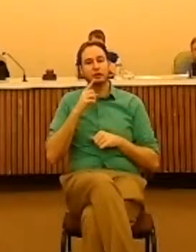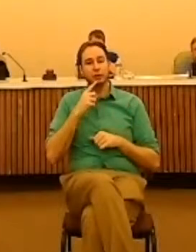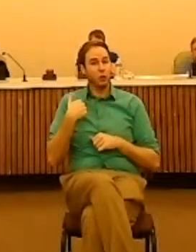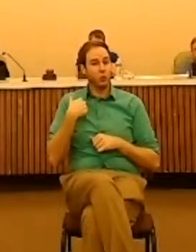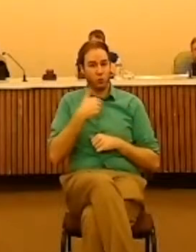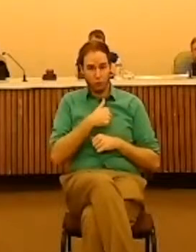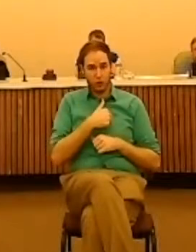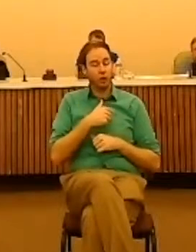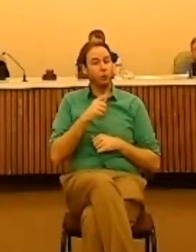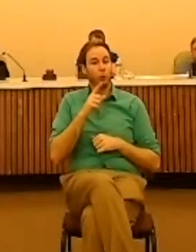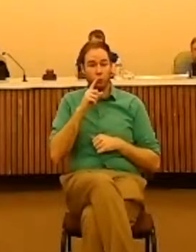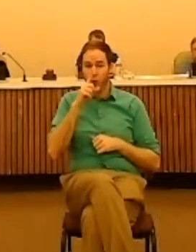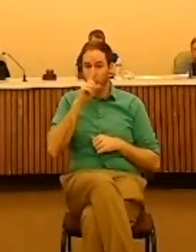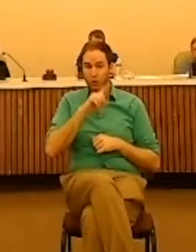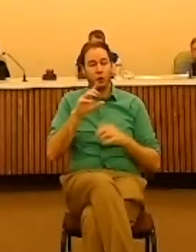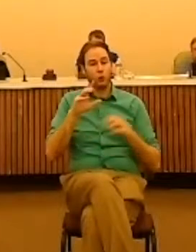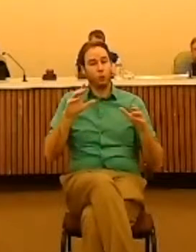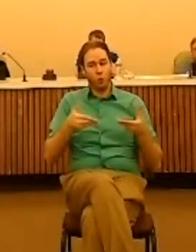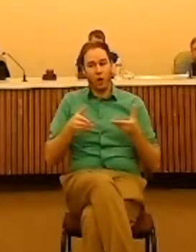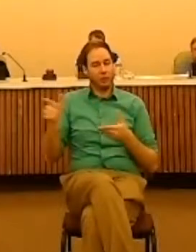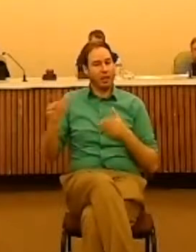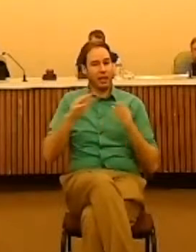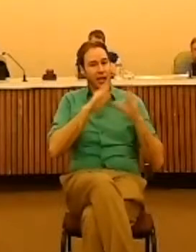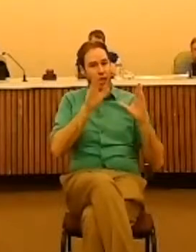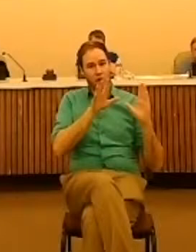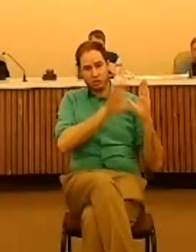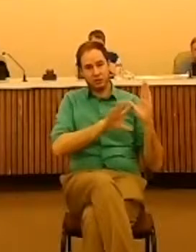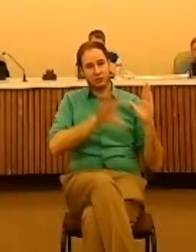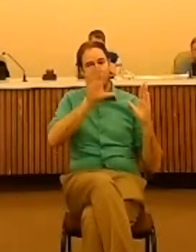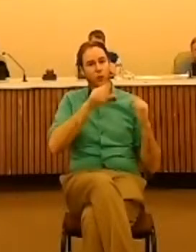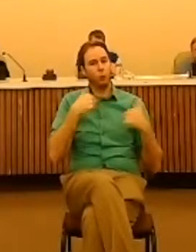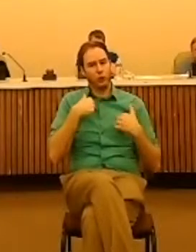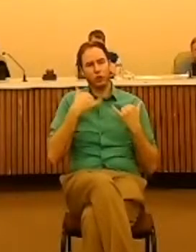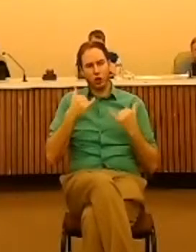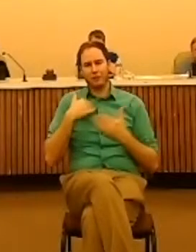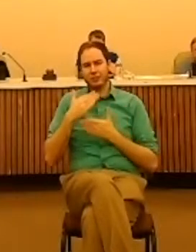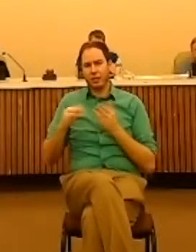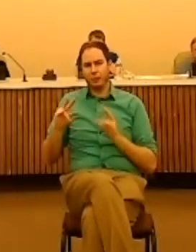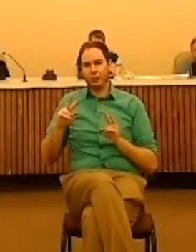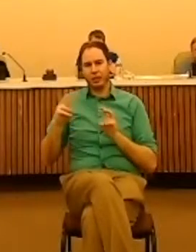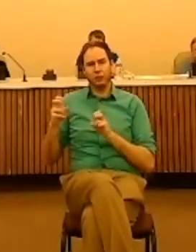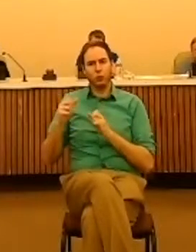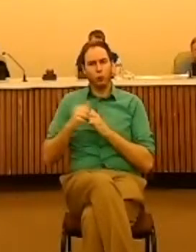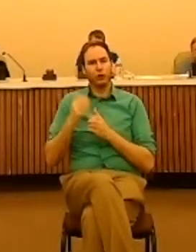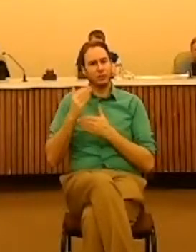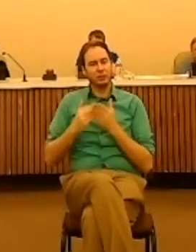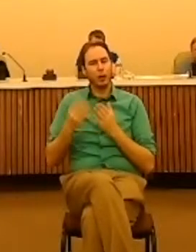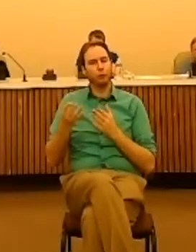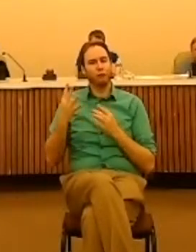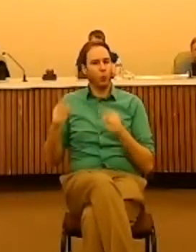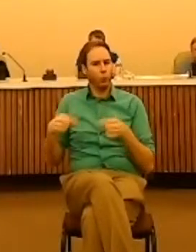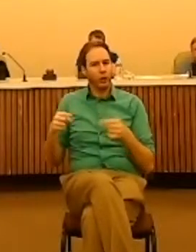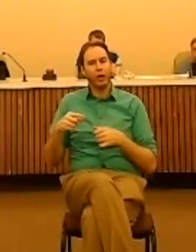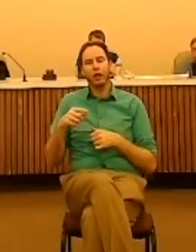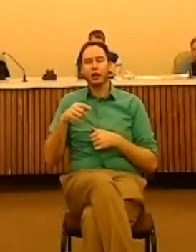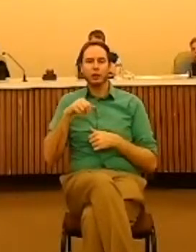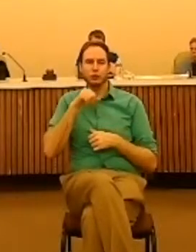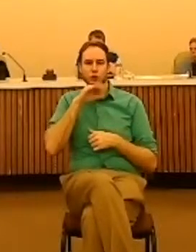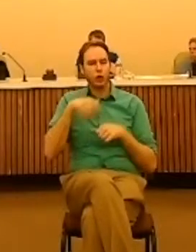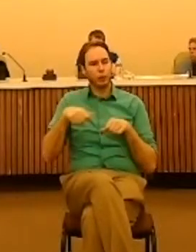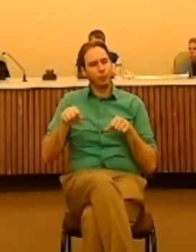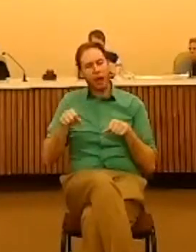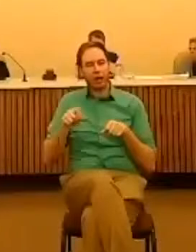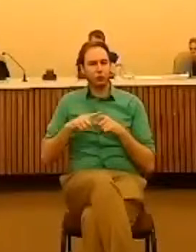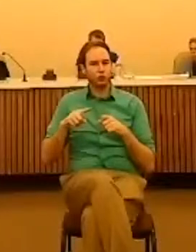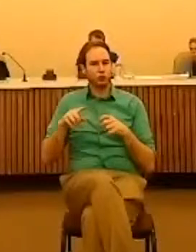would actually welcome this development. Currently, we have some issues with occasional four-wheelers and dirt bikes sort of tearing up our land